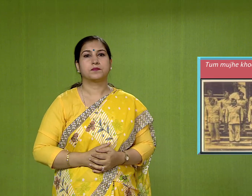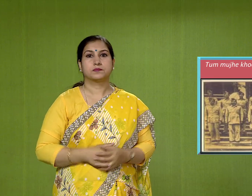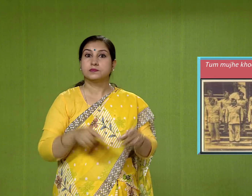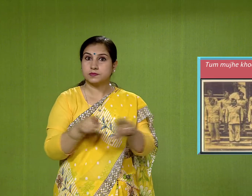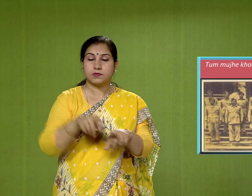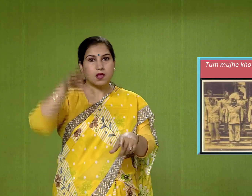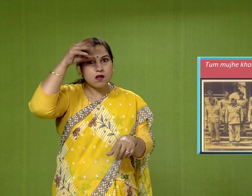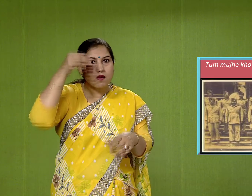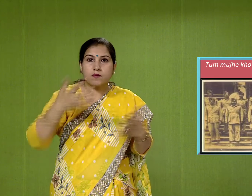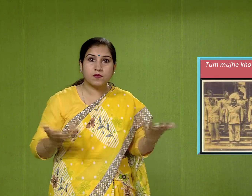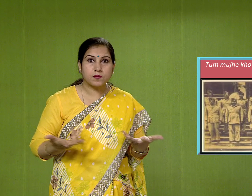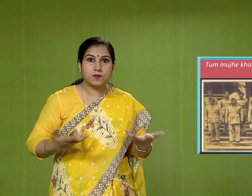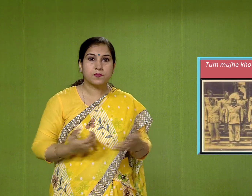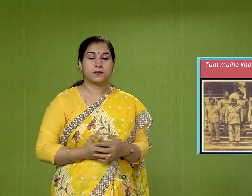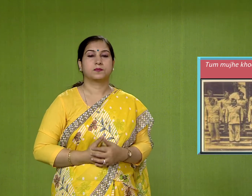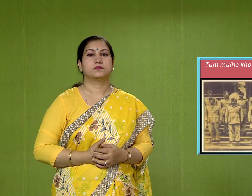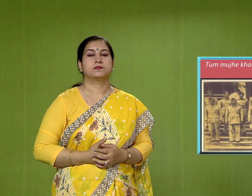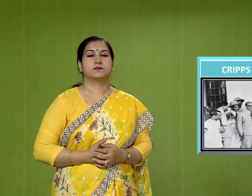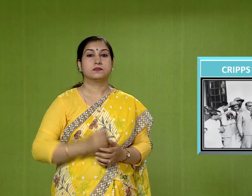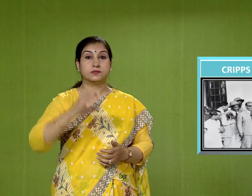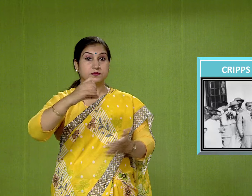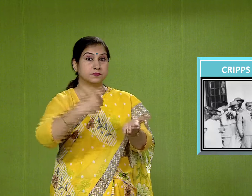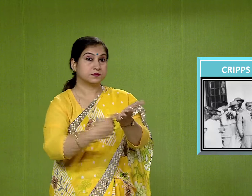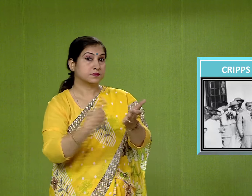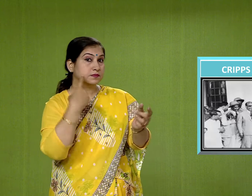We also discussed Cripps mission,